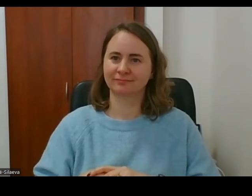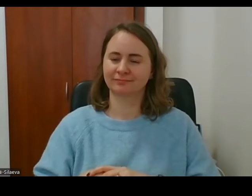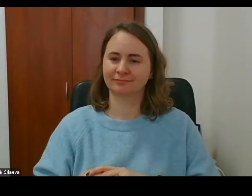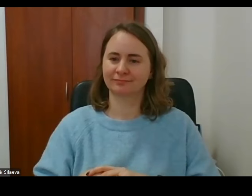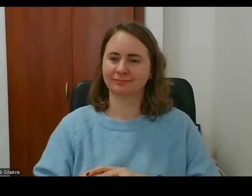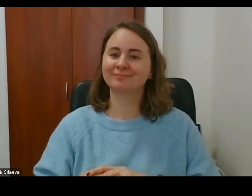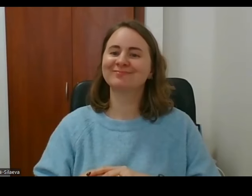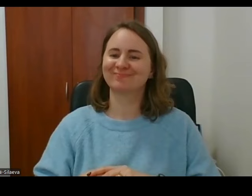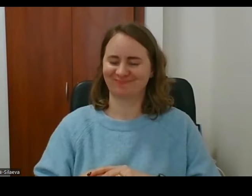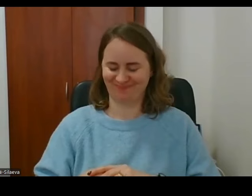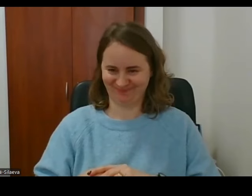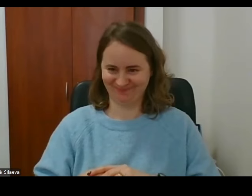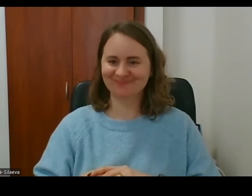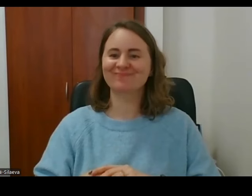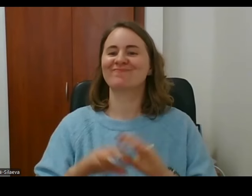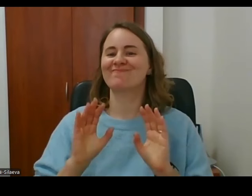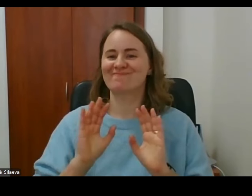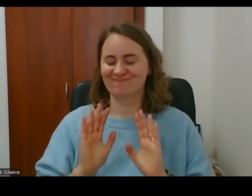Okay.